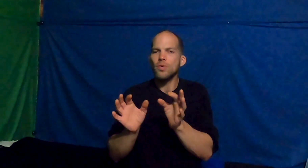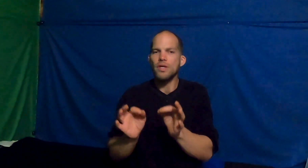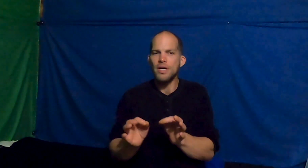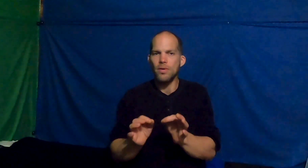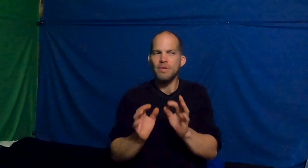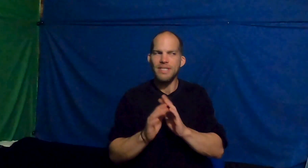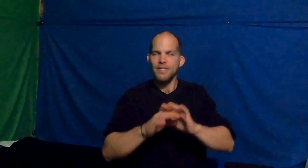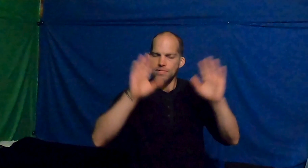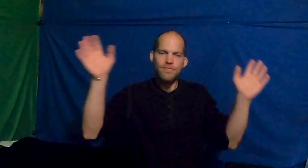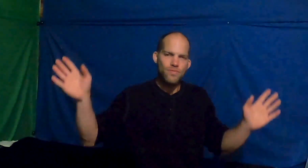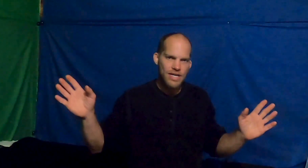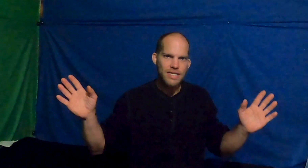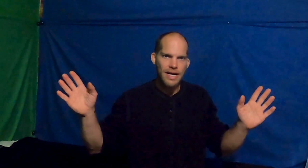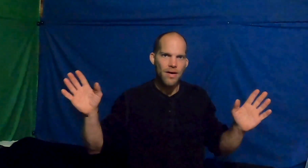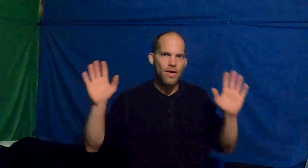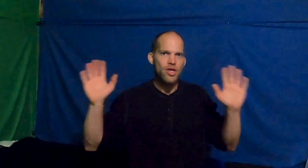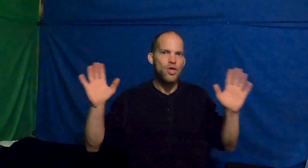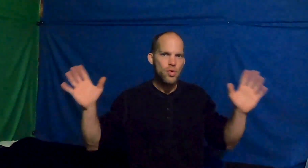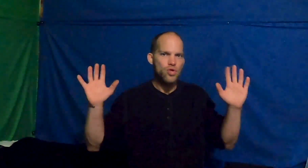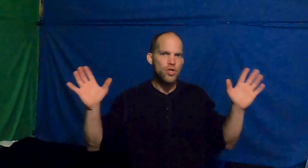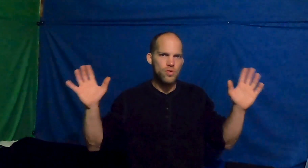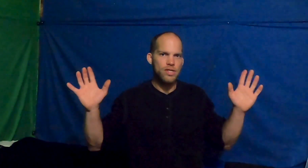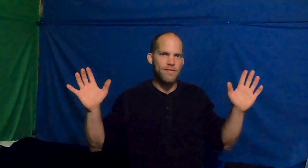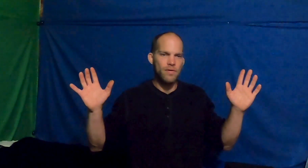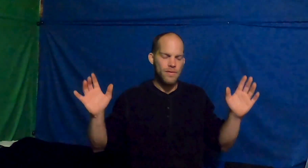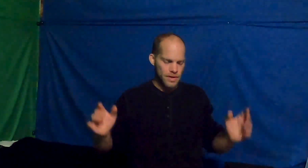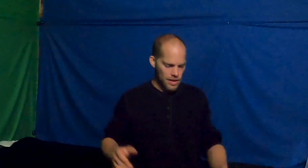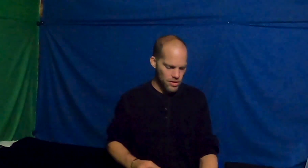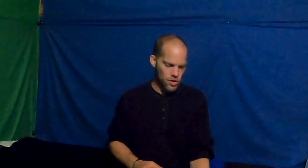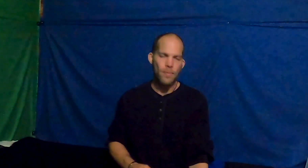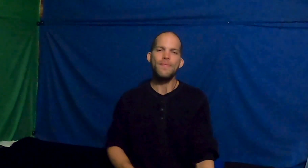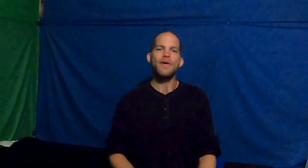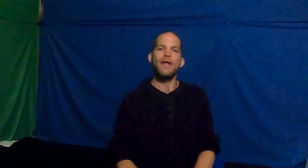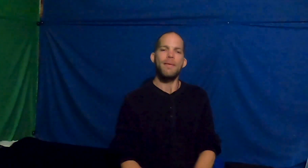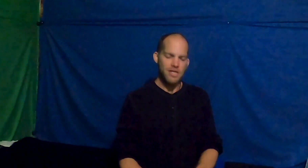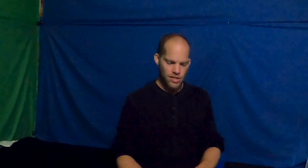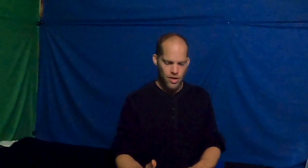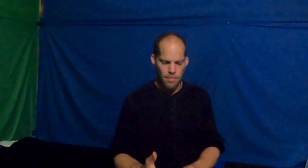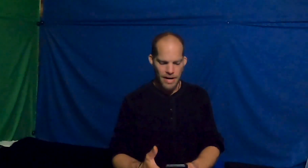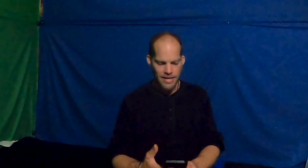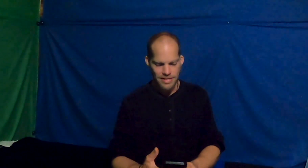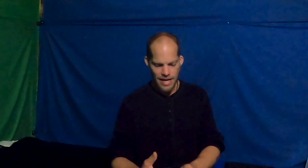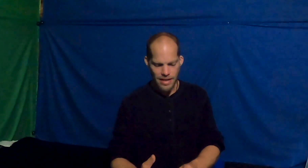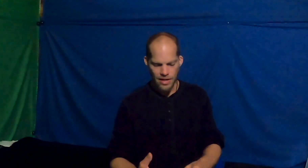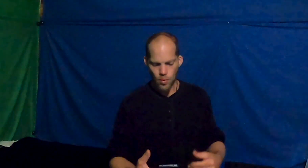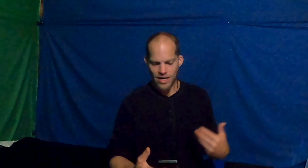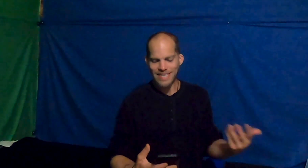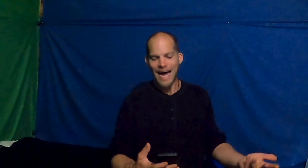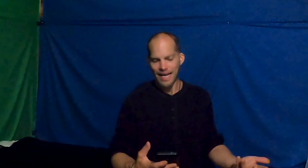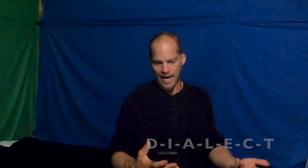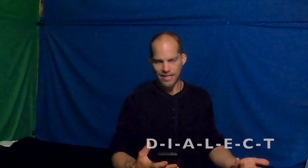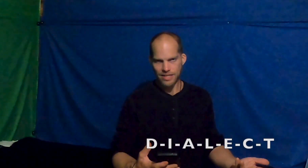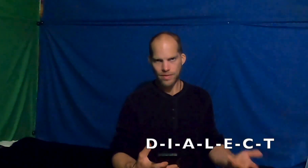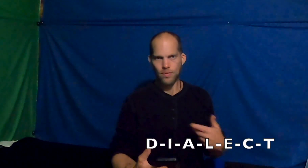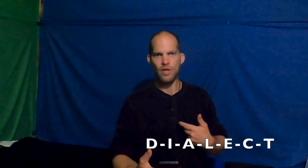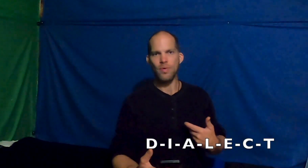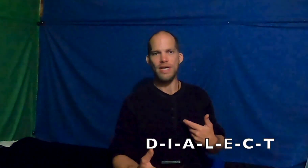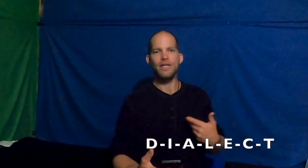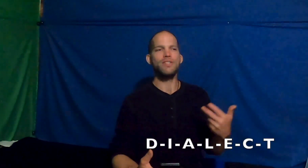and little, but these resonate on a huge, huge level. So let me just start by saying like the word dialect when we